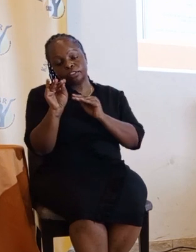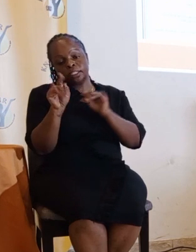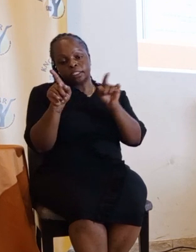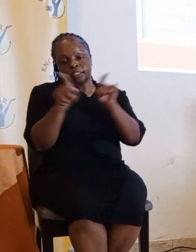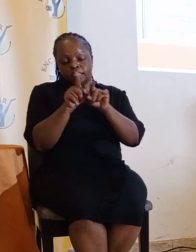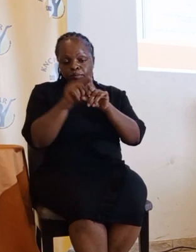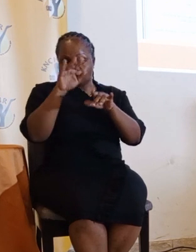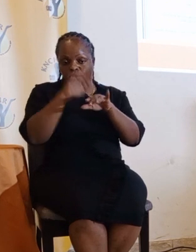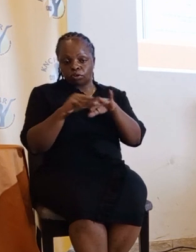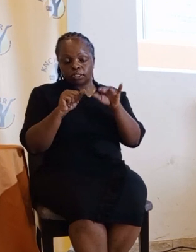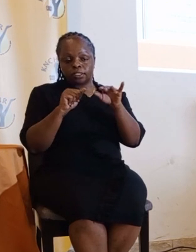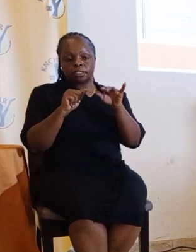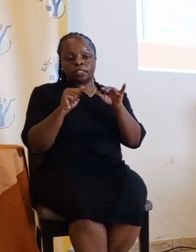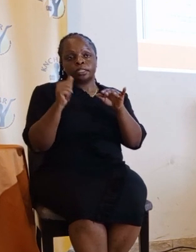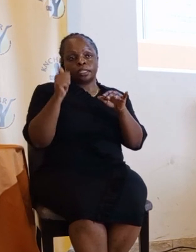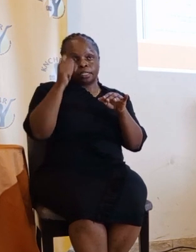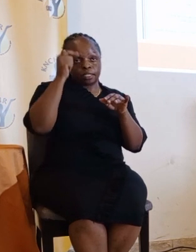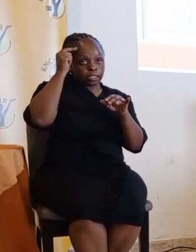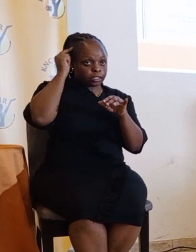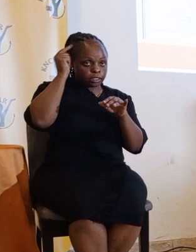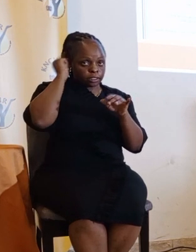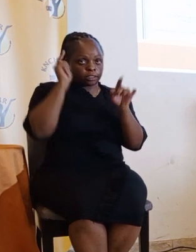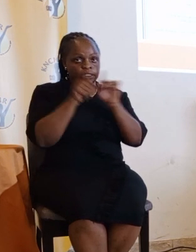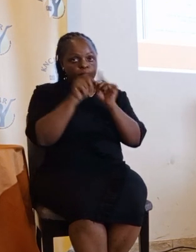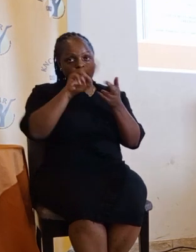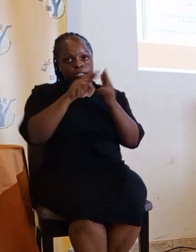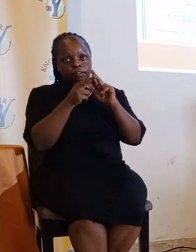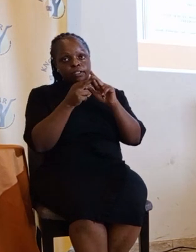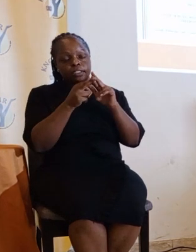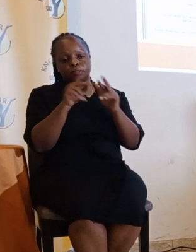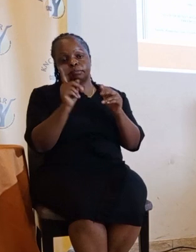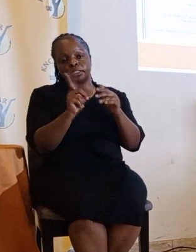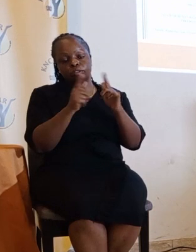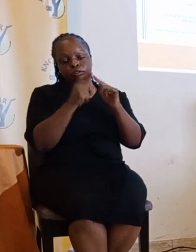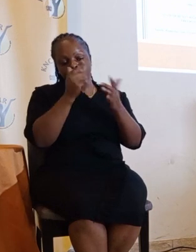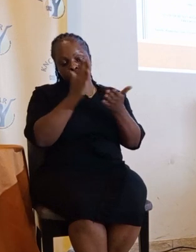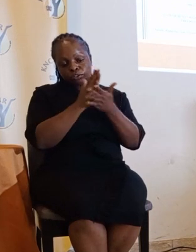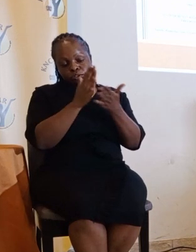and calls upon the Attorney General and relevant ministry to ensure the